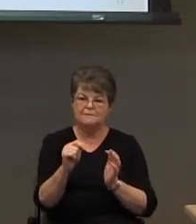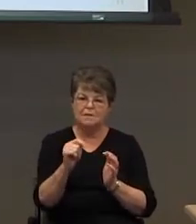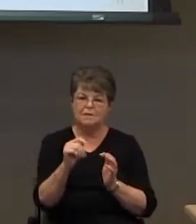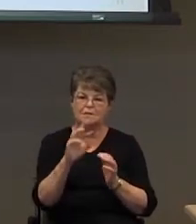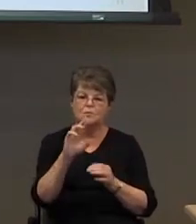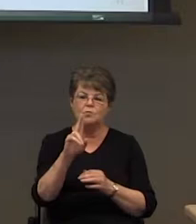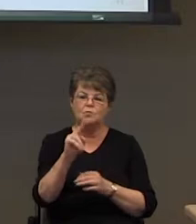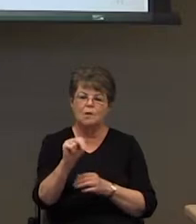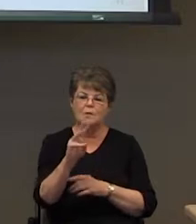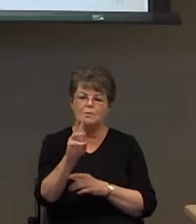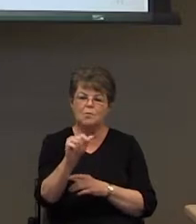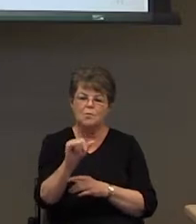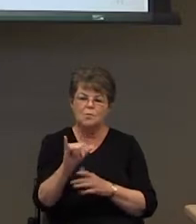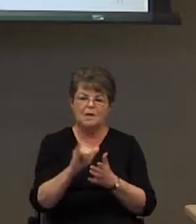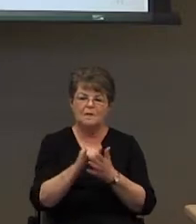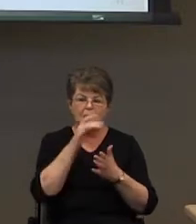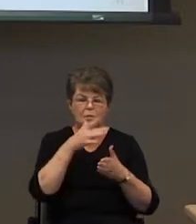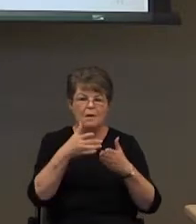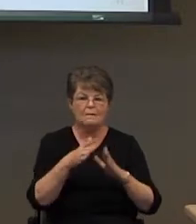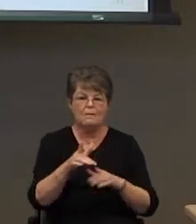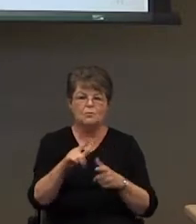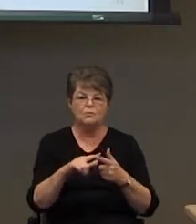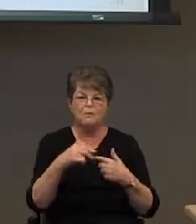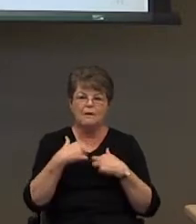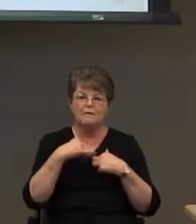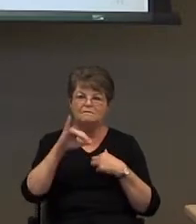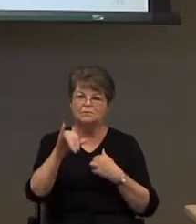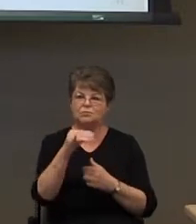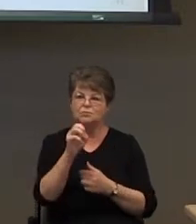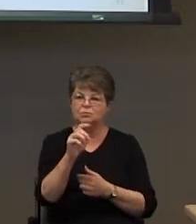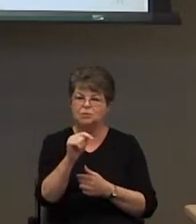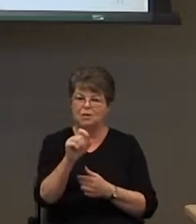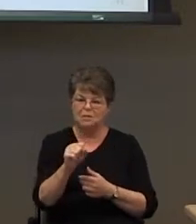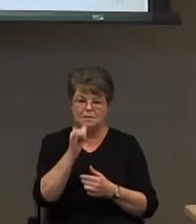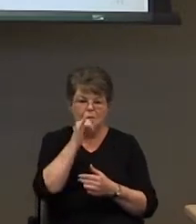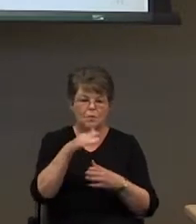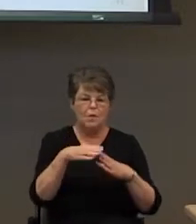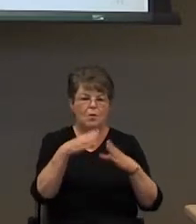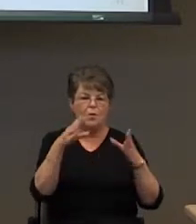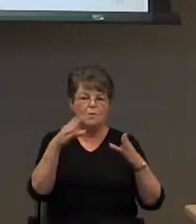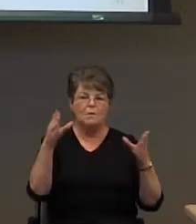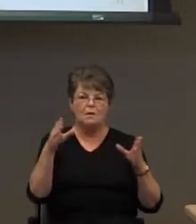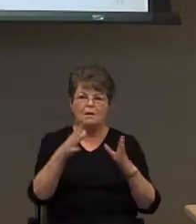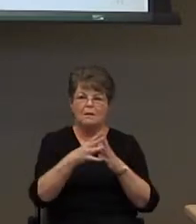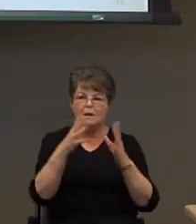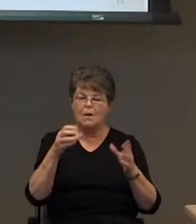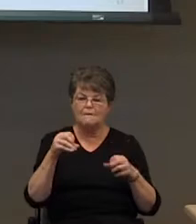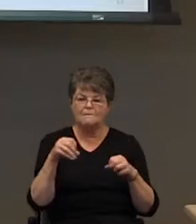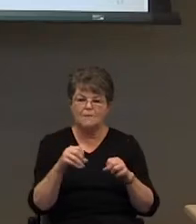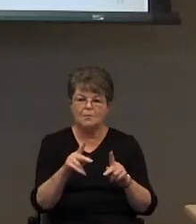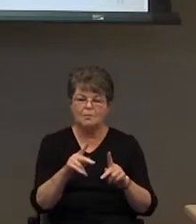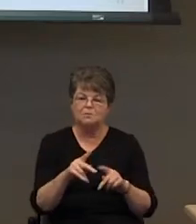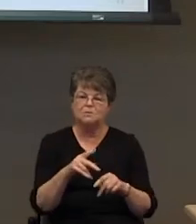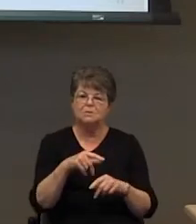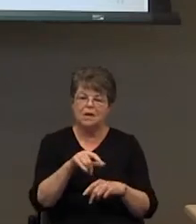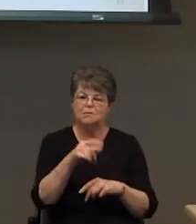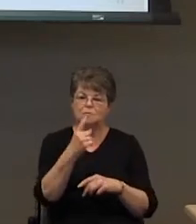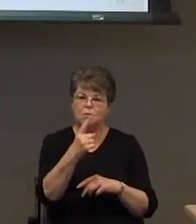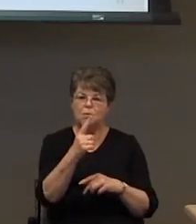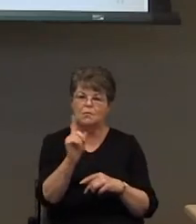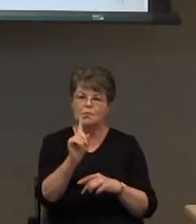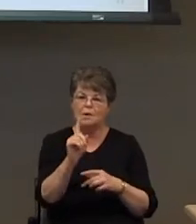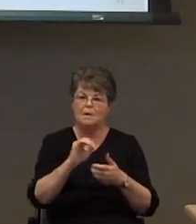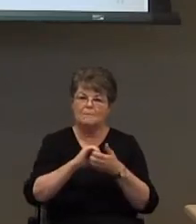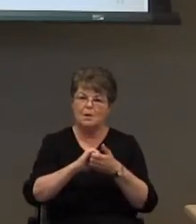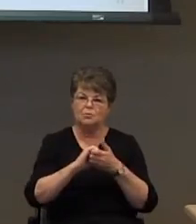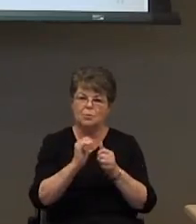you to land jets. That opens up all sorts of different economic development opportunities than your traditional general aviation airport. This is one where you think the